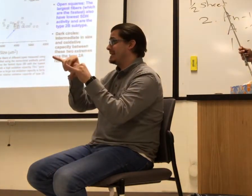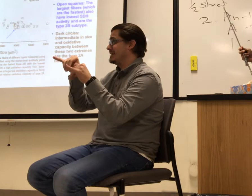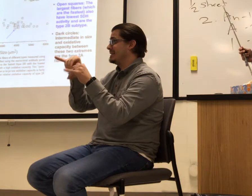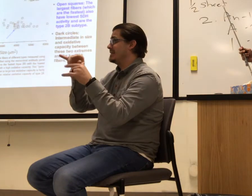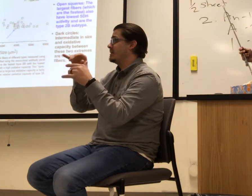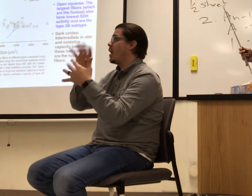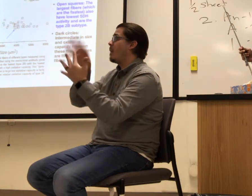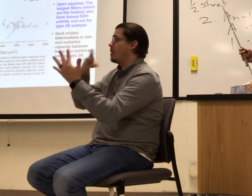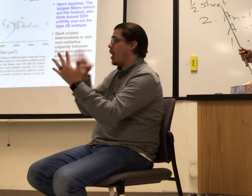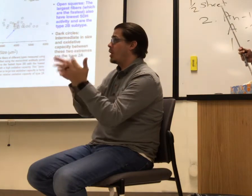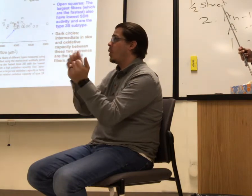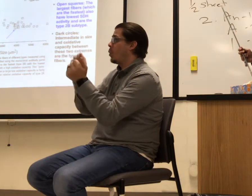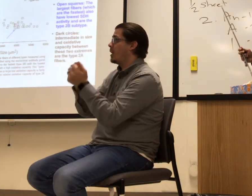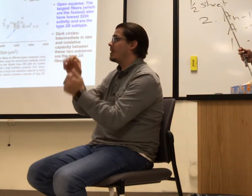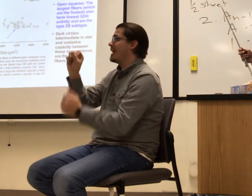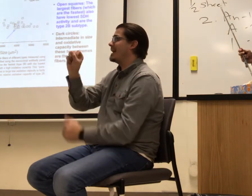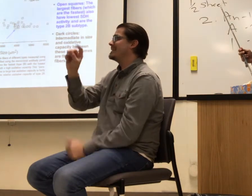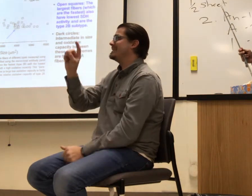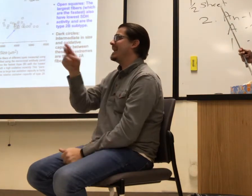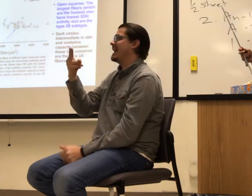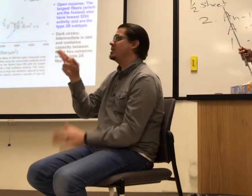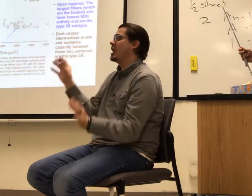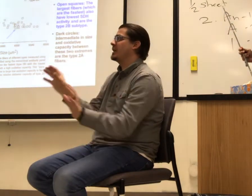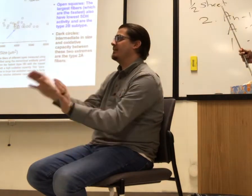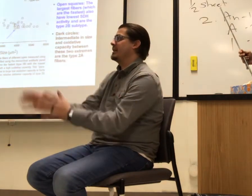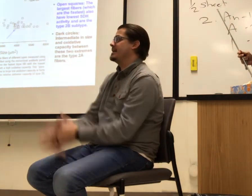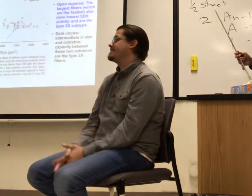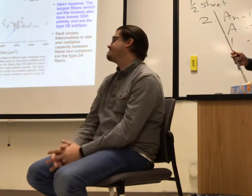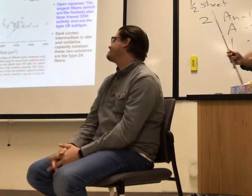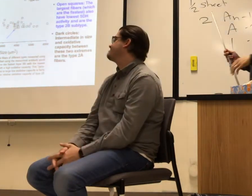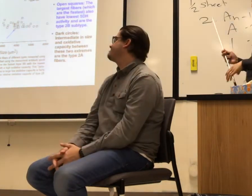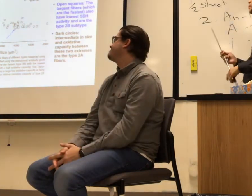plotted against SDH activity. So,